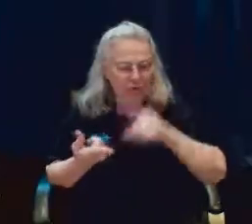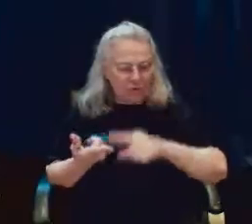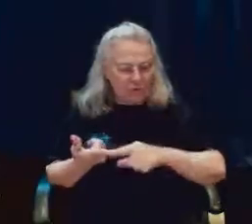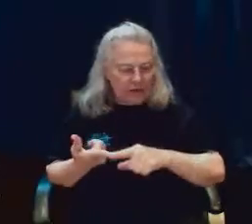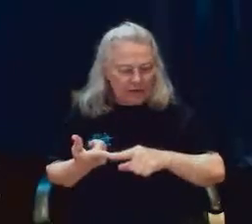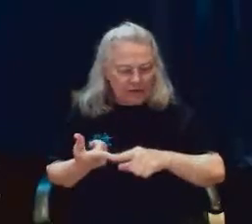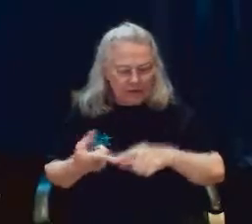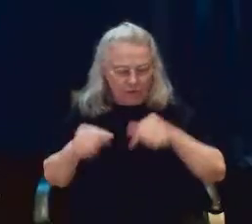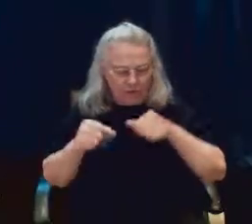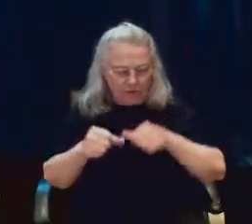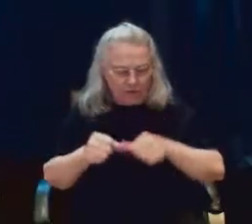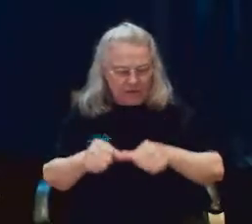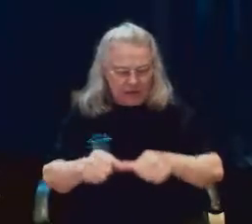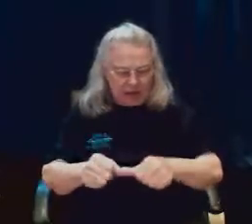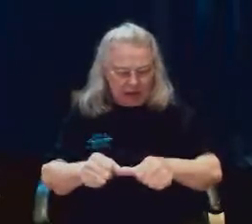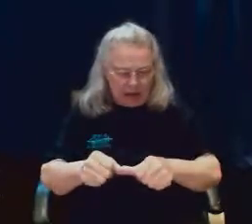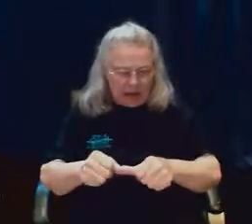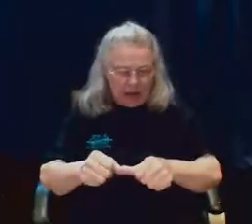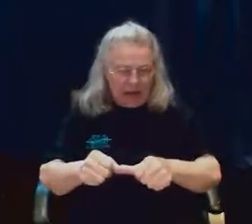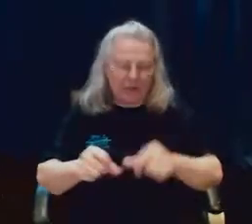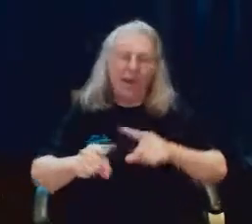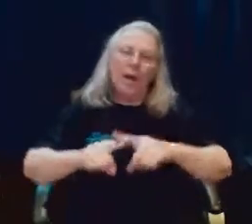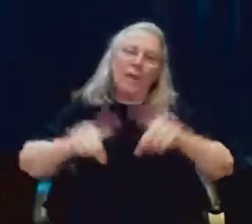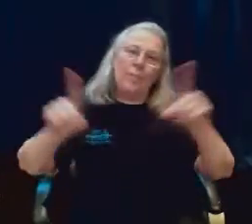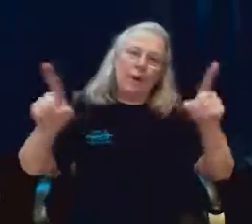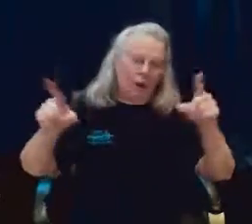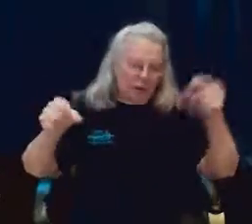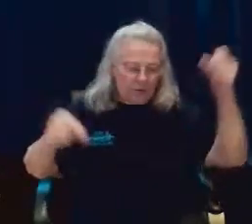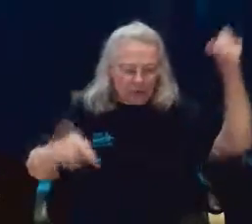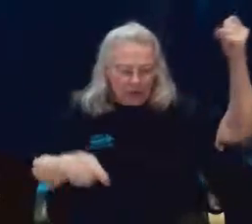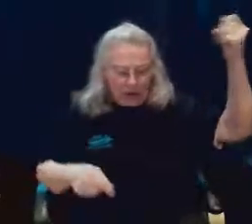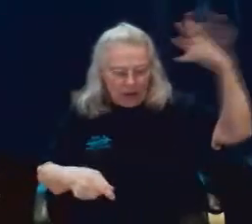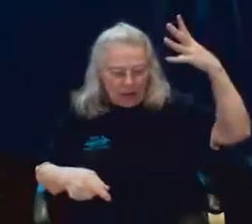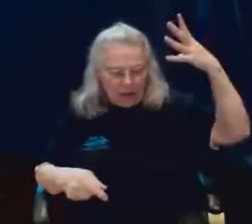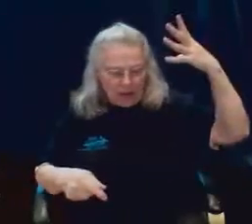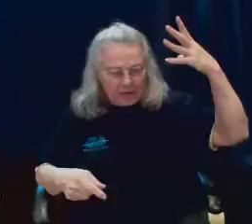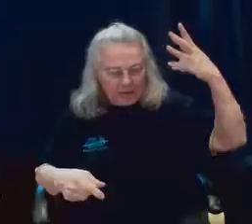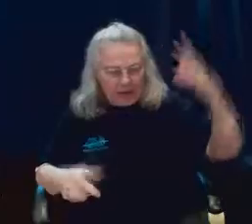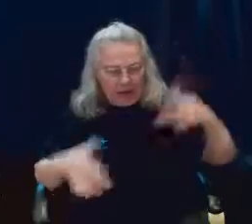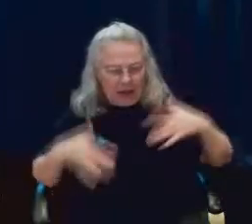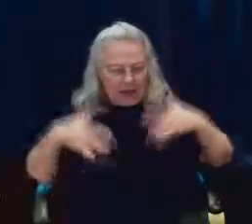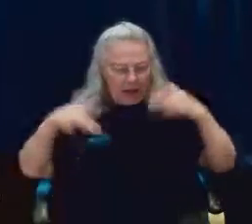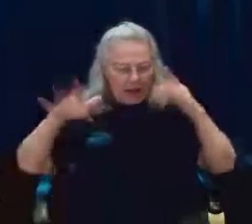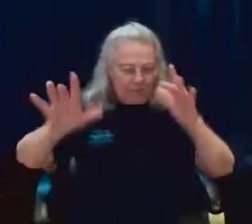who then could stand? But grace and